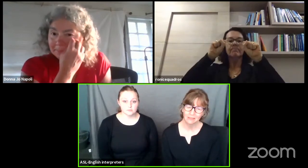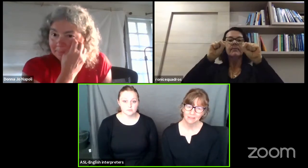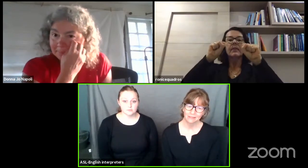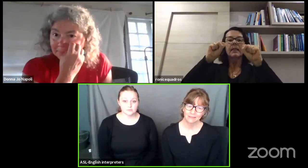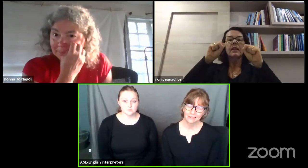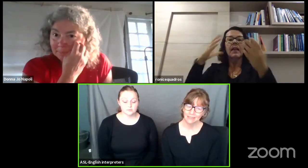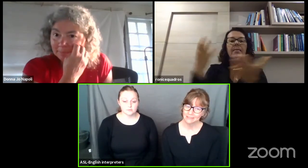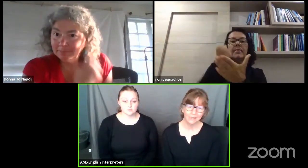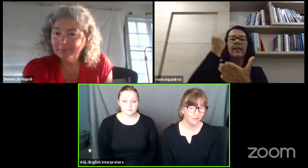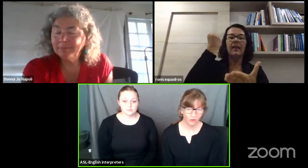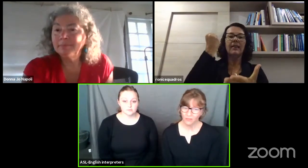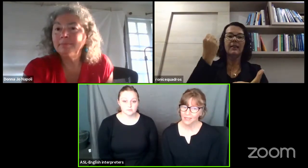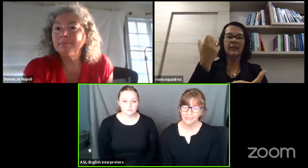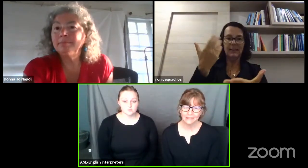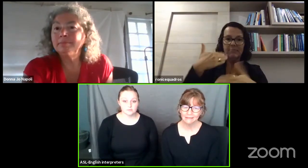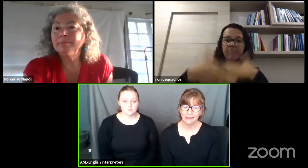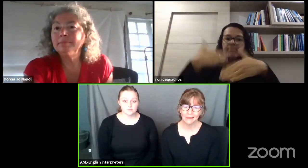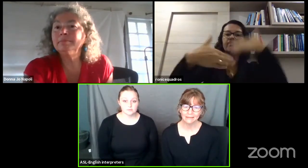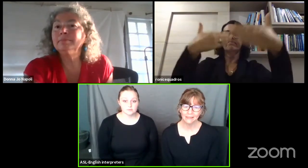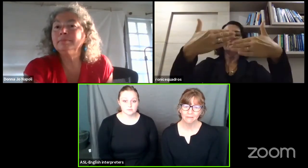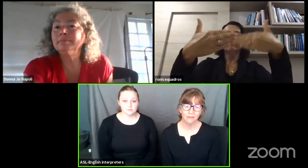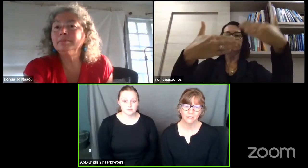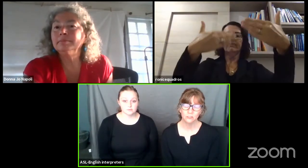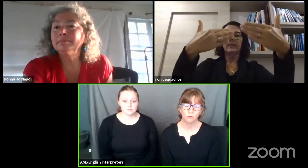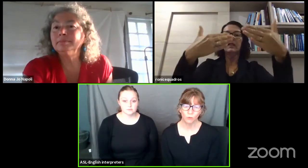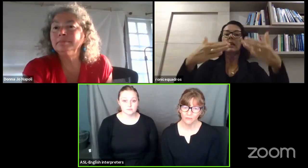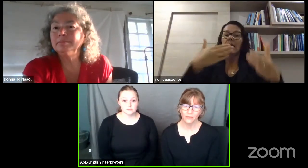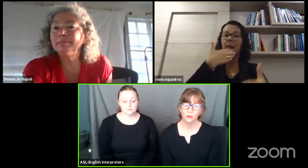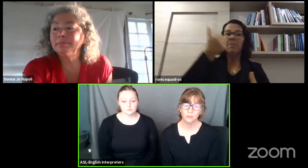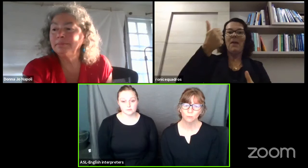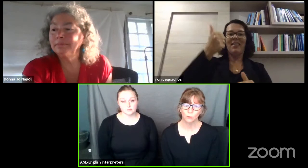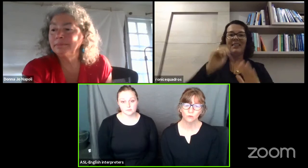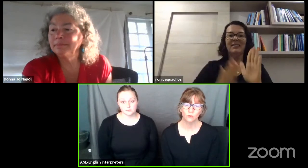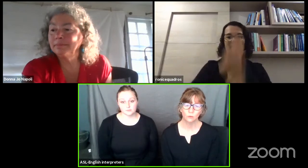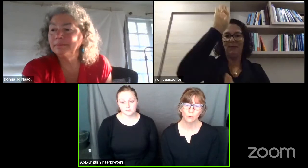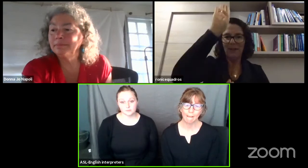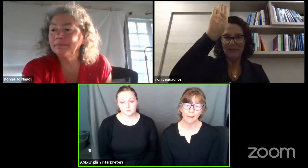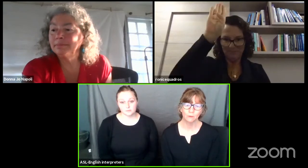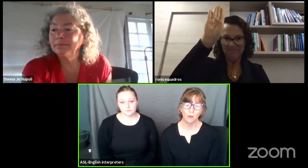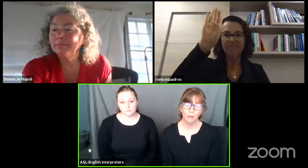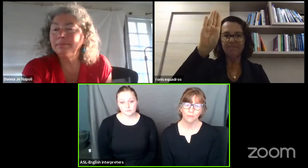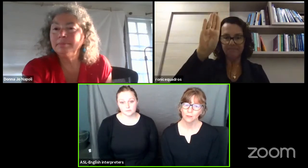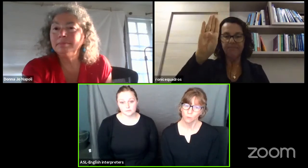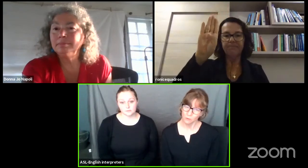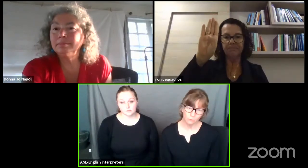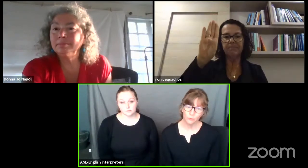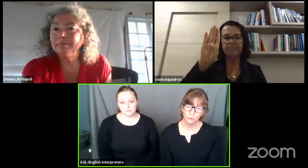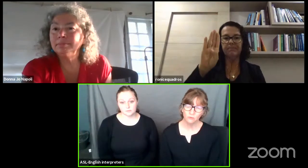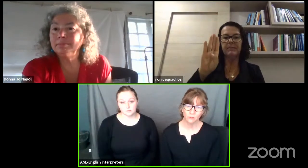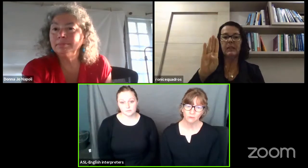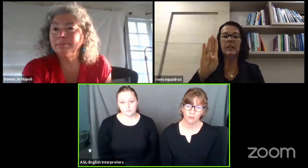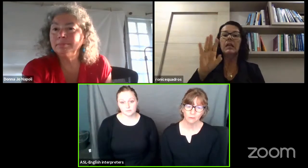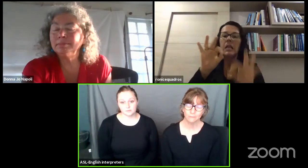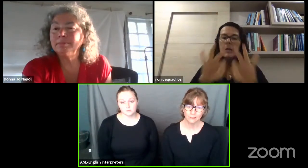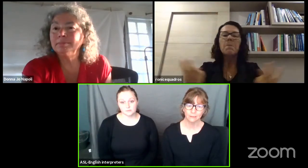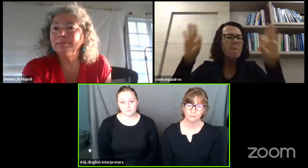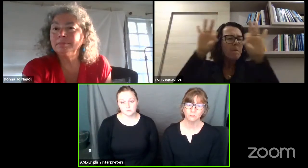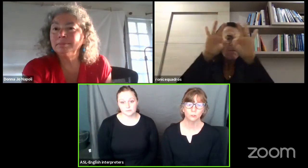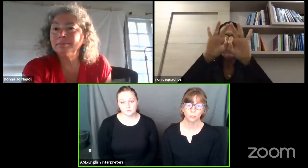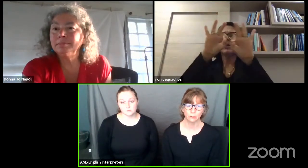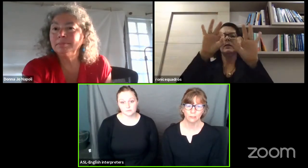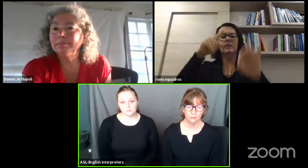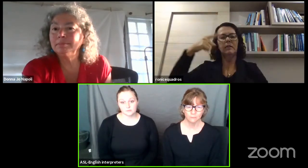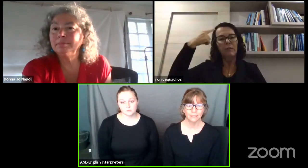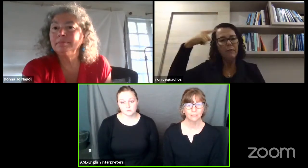still can take all that in and take advantage of what they're exposed to, and it will improve their development in